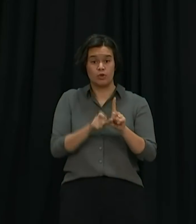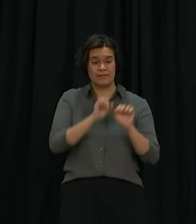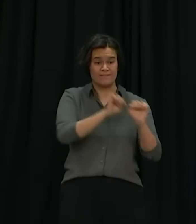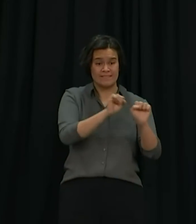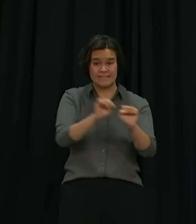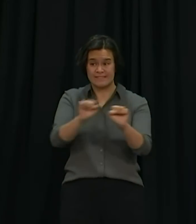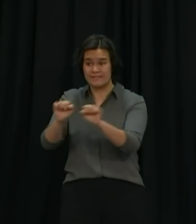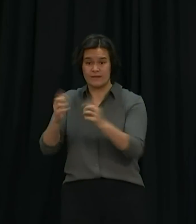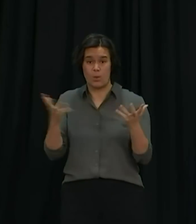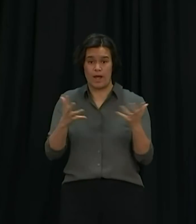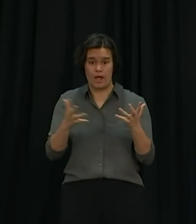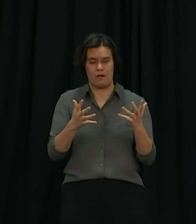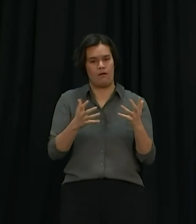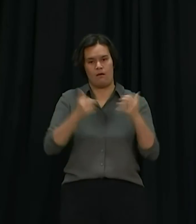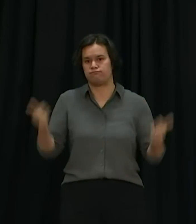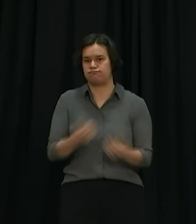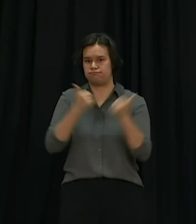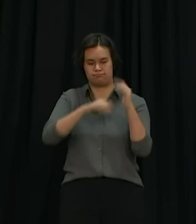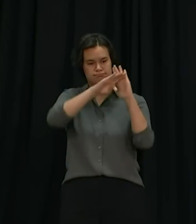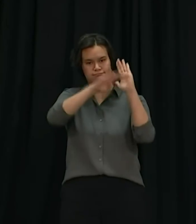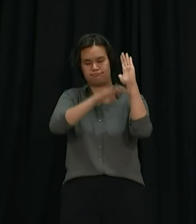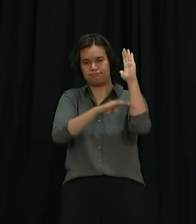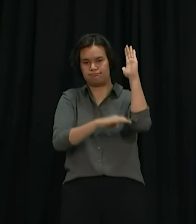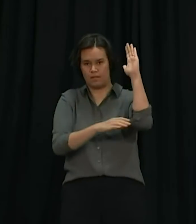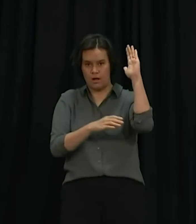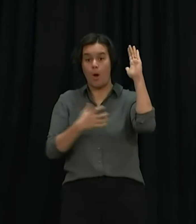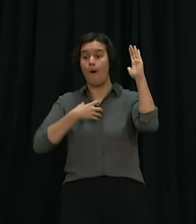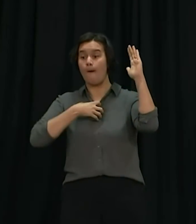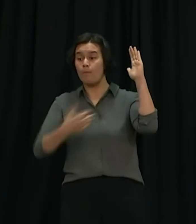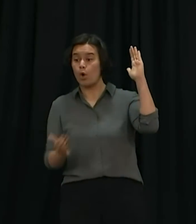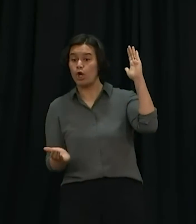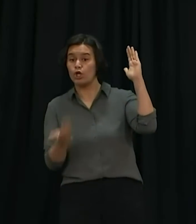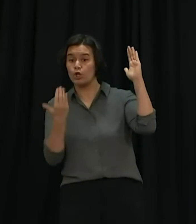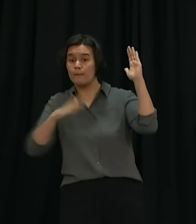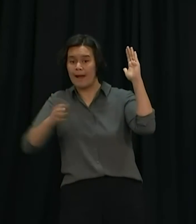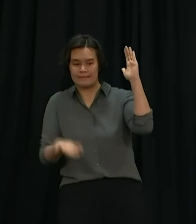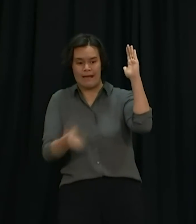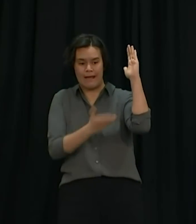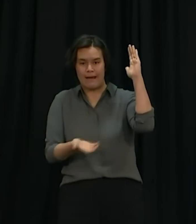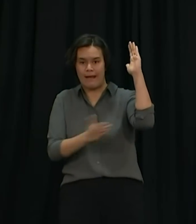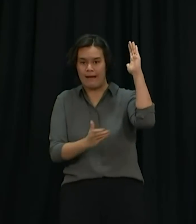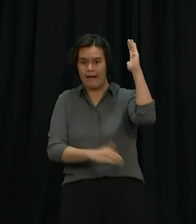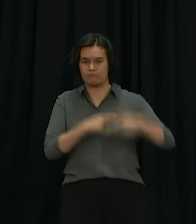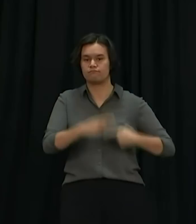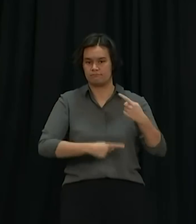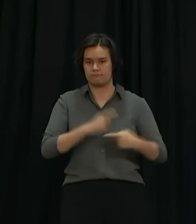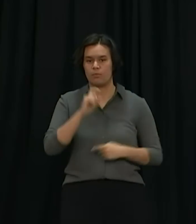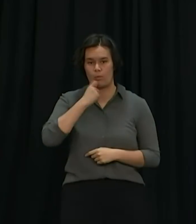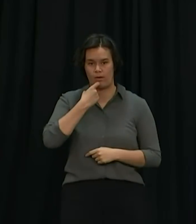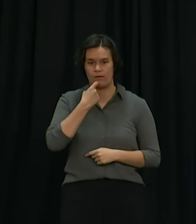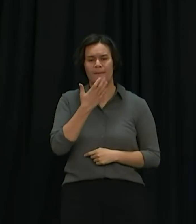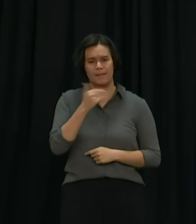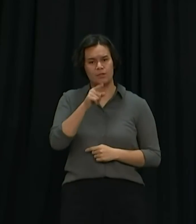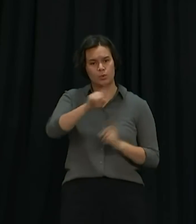and additional locations that continue to be identified will be put up on our website. So please do